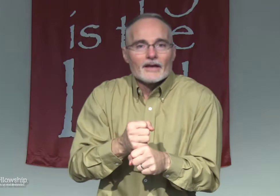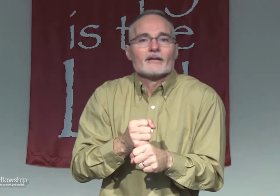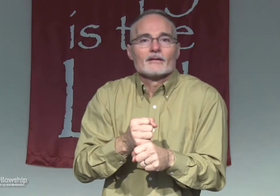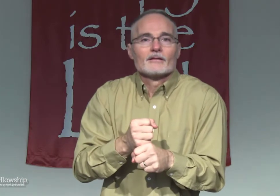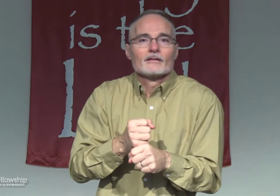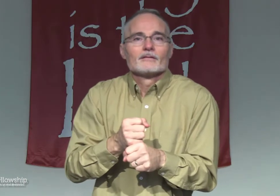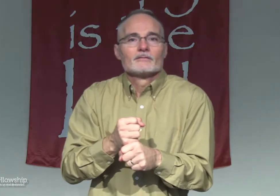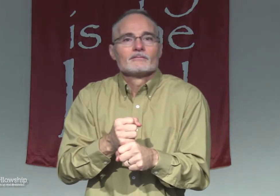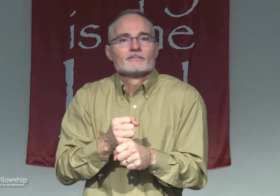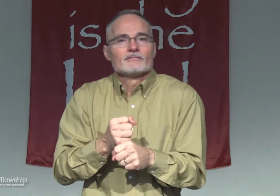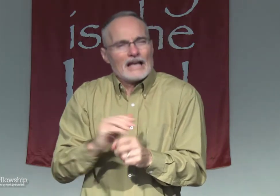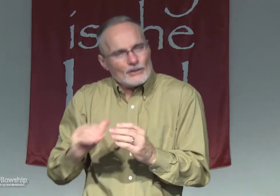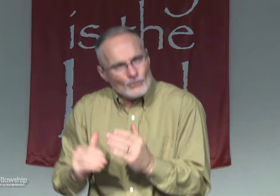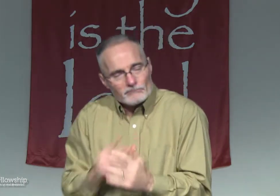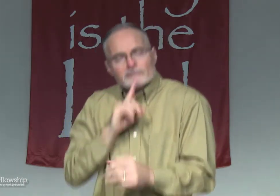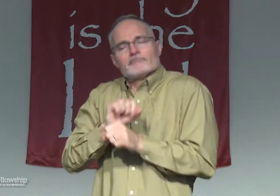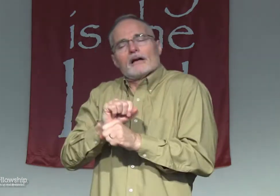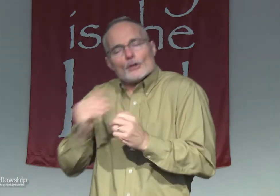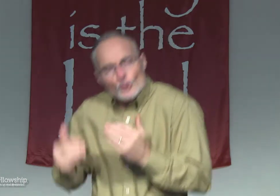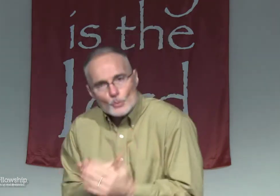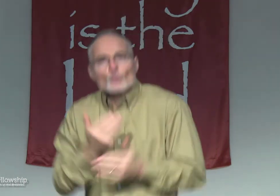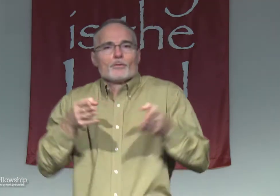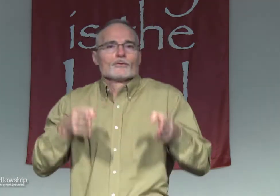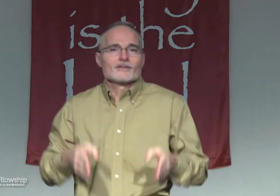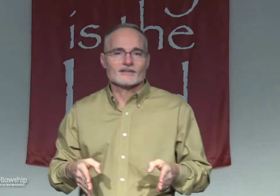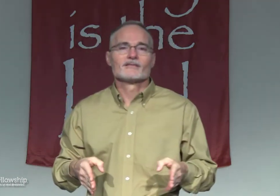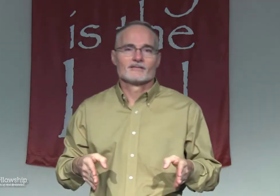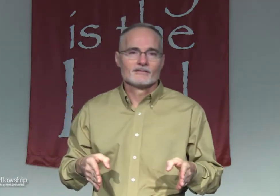The Spirit will create